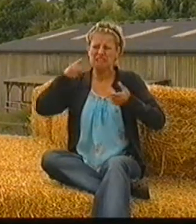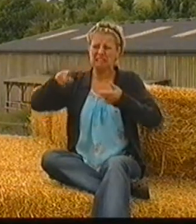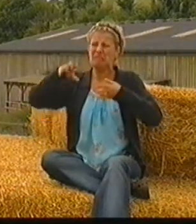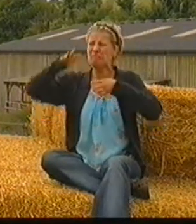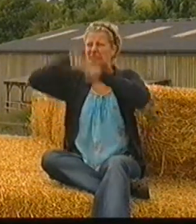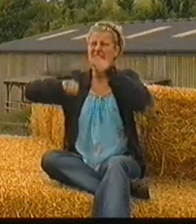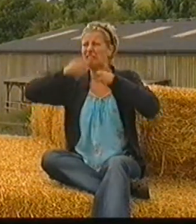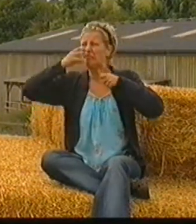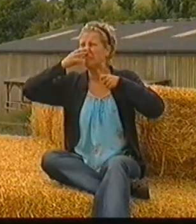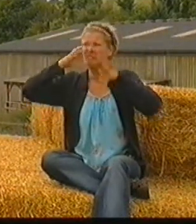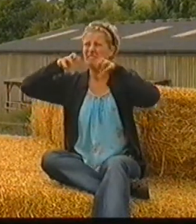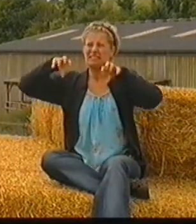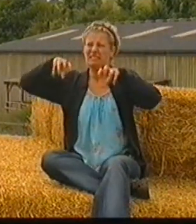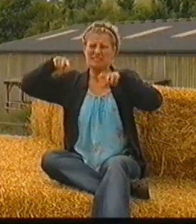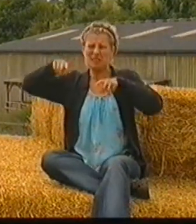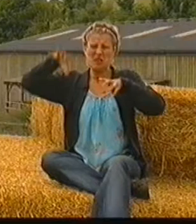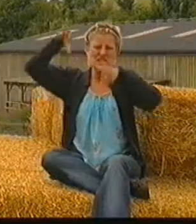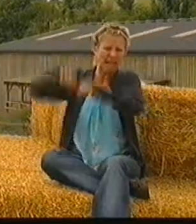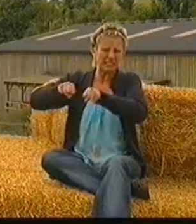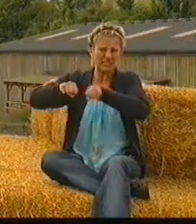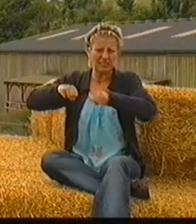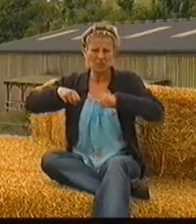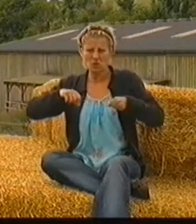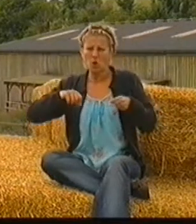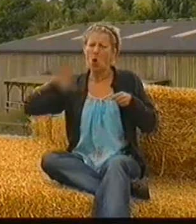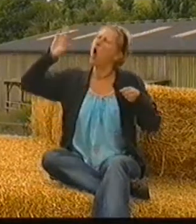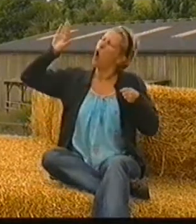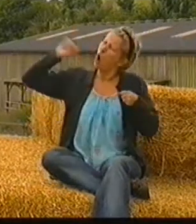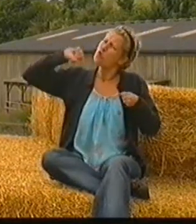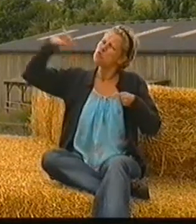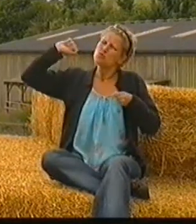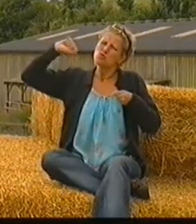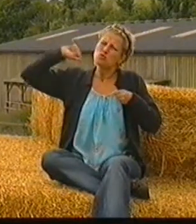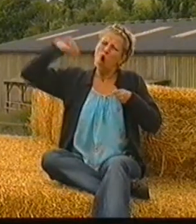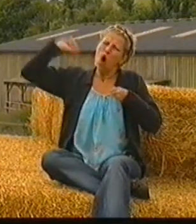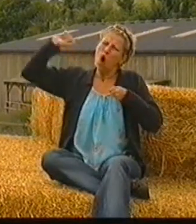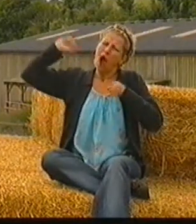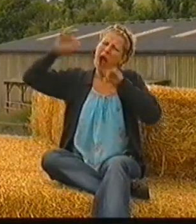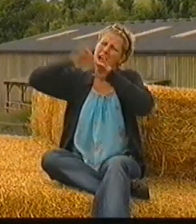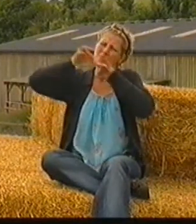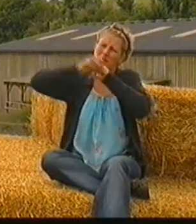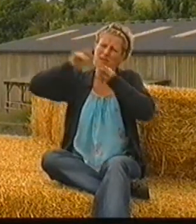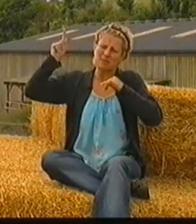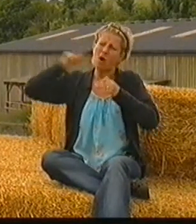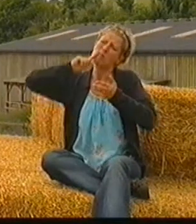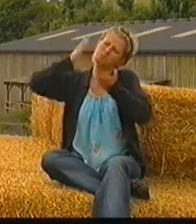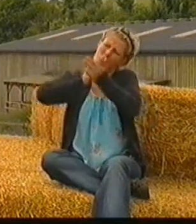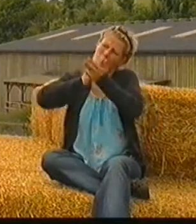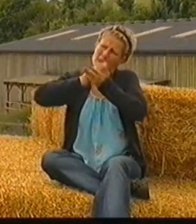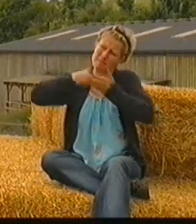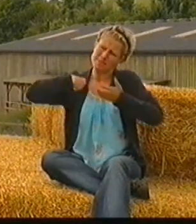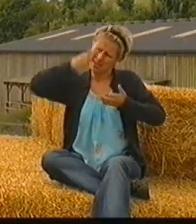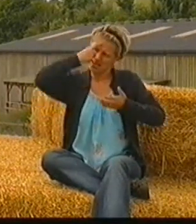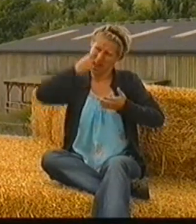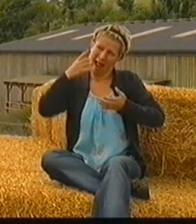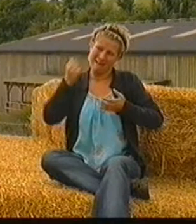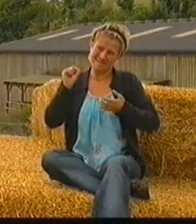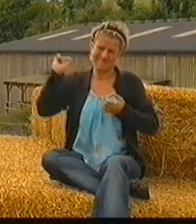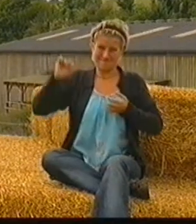is killed and strung up on the front porch," she called out. "By the way, Mrs. Bean, Your husband promised I could have the tail